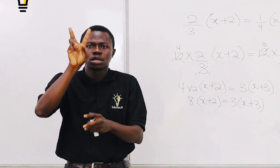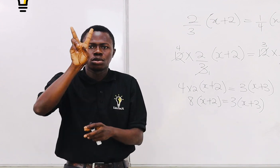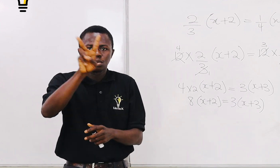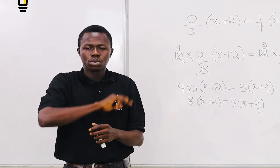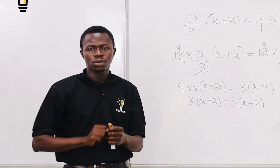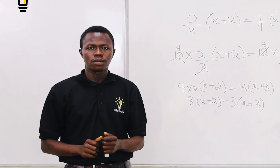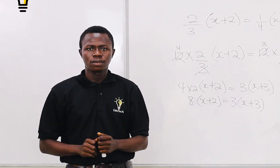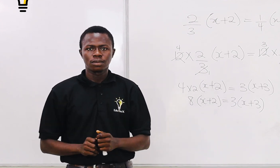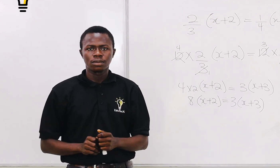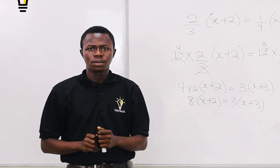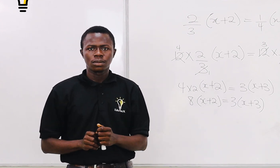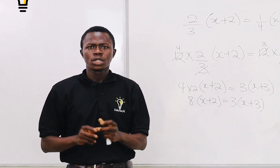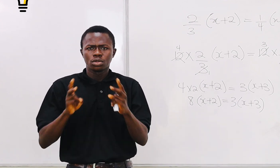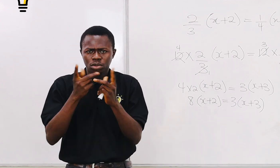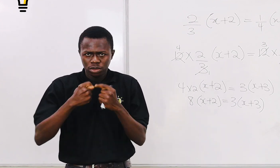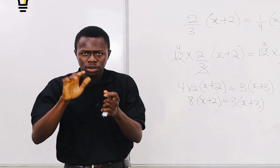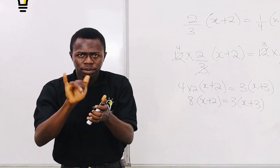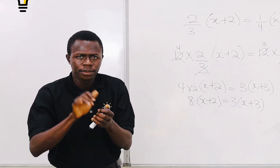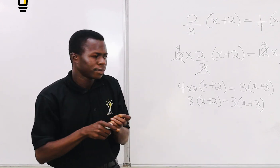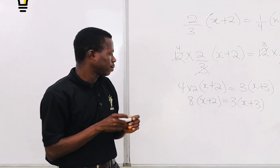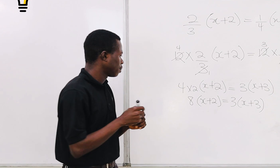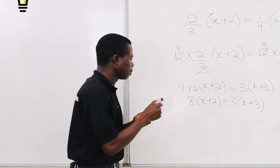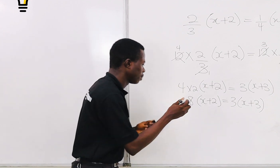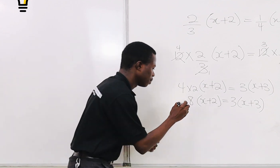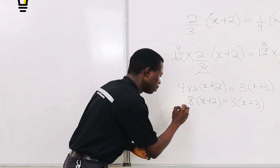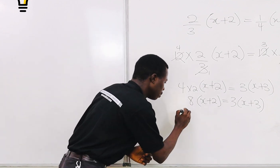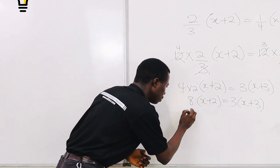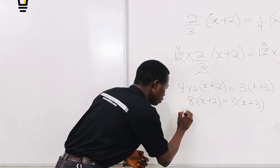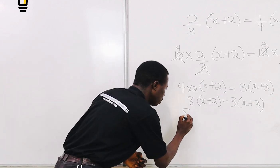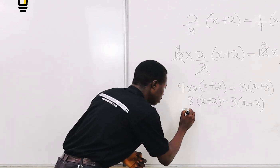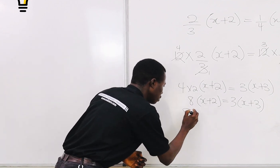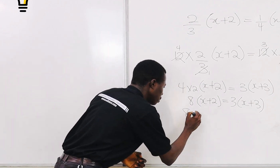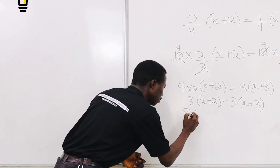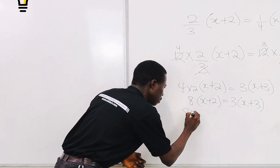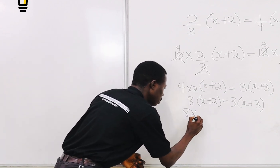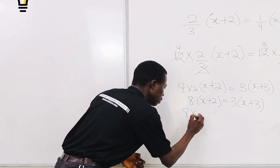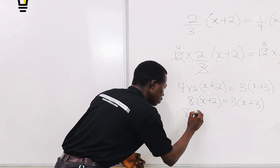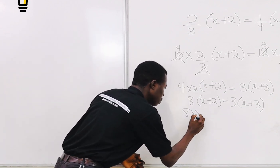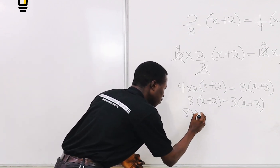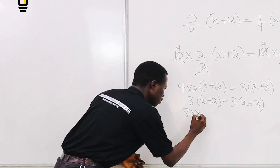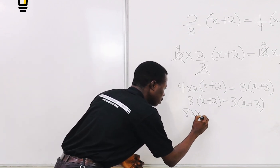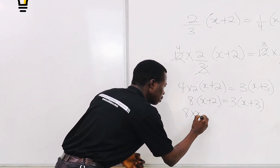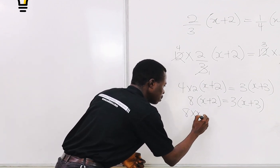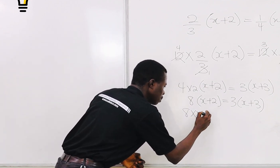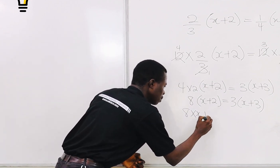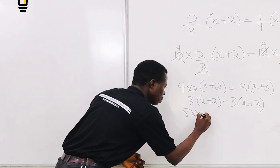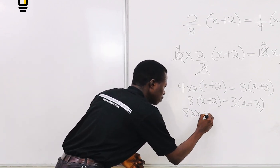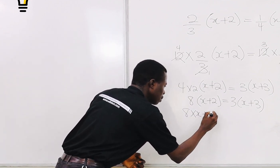2. So let's try that. 8 multiplying x plus